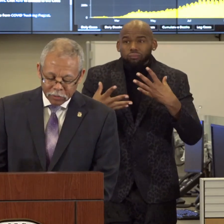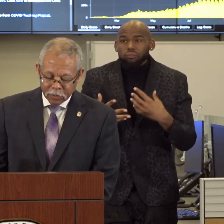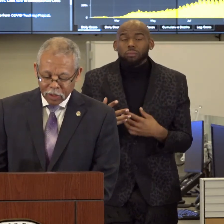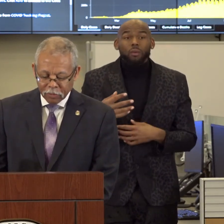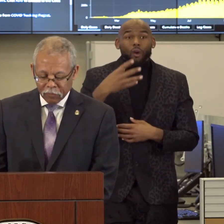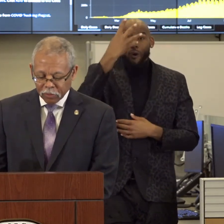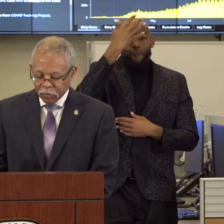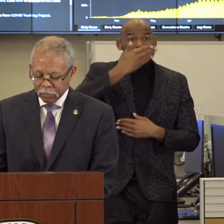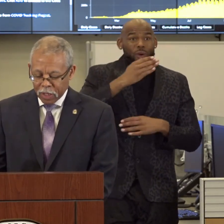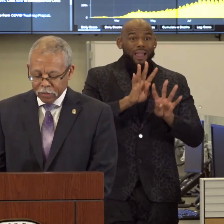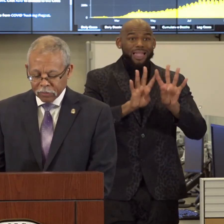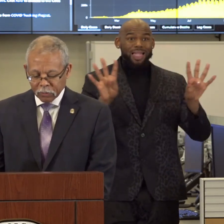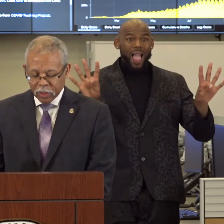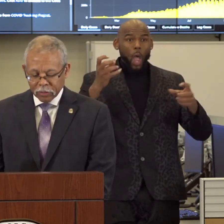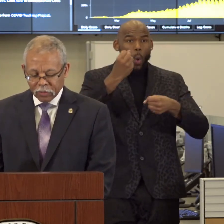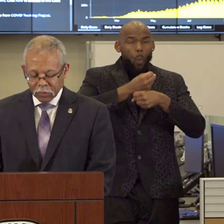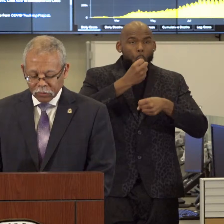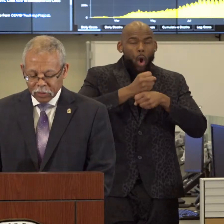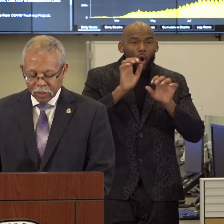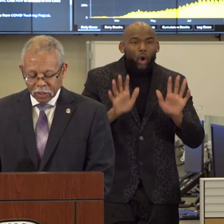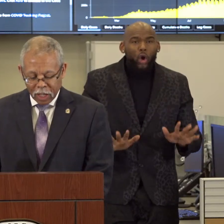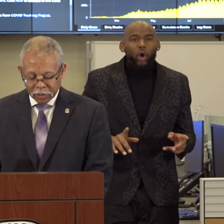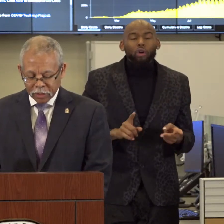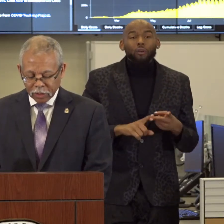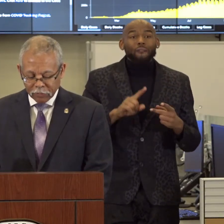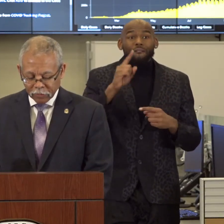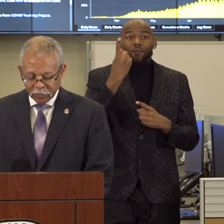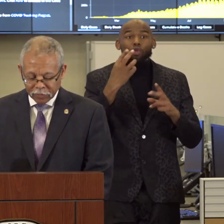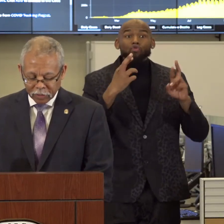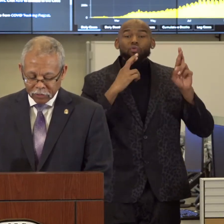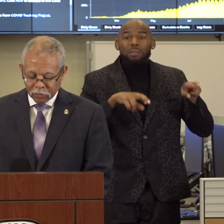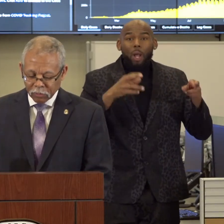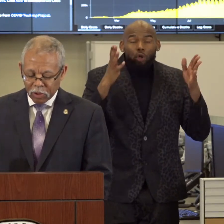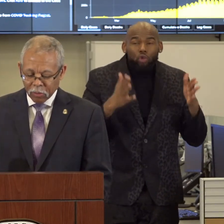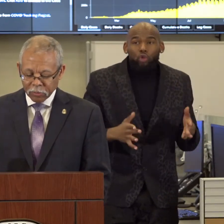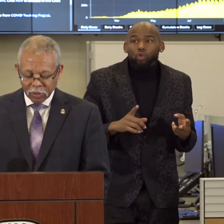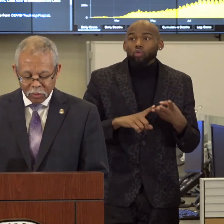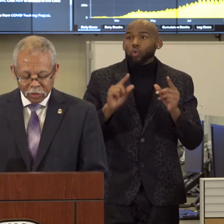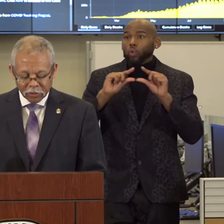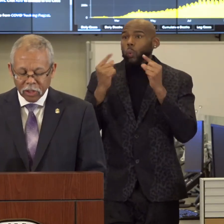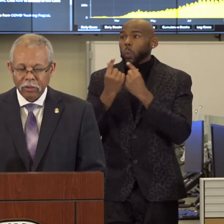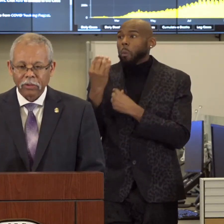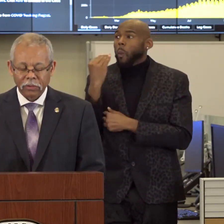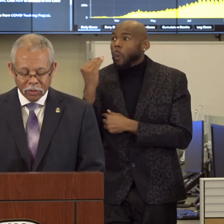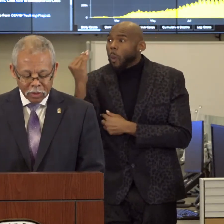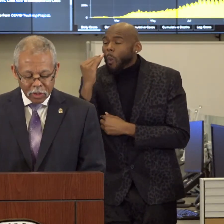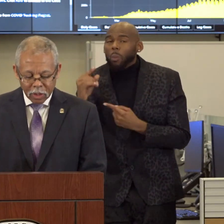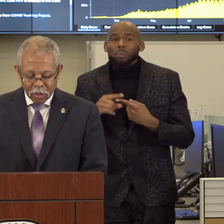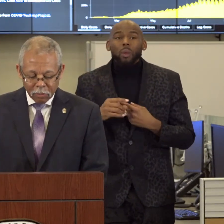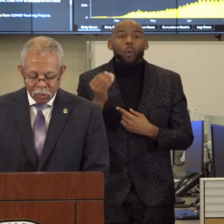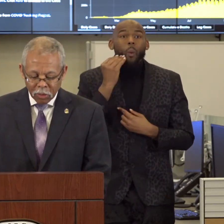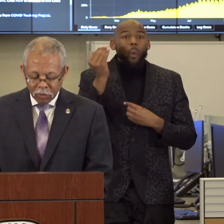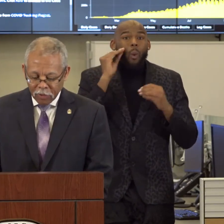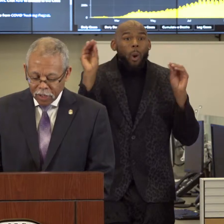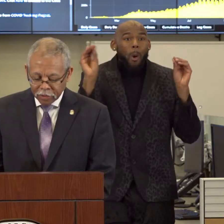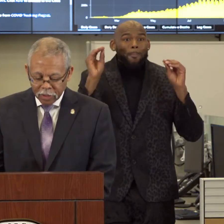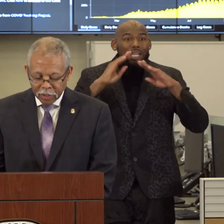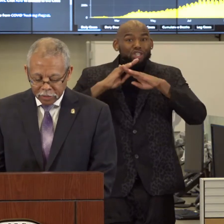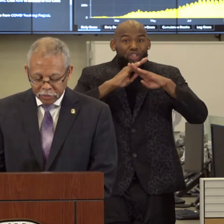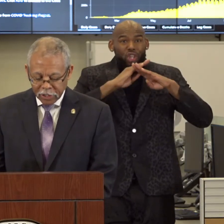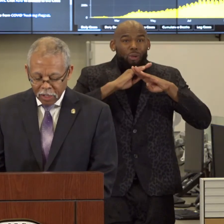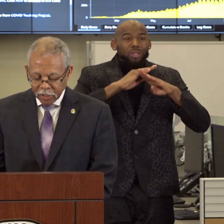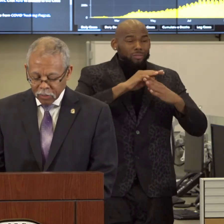frontline workers, first responders, as well as those in conjugate living facilities, group homes, and homeless shelters. More of